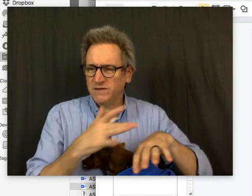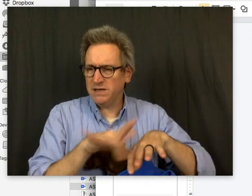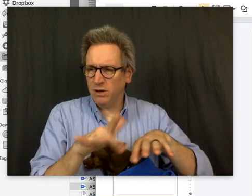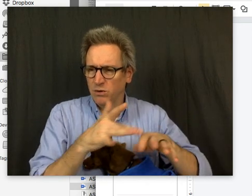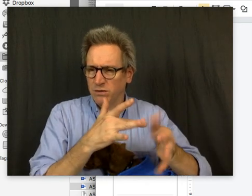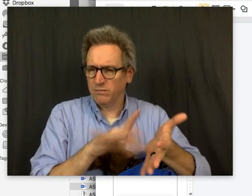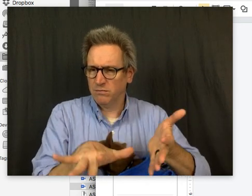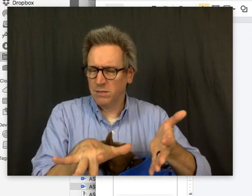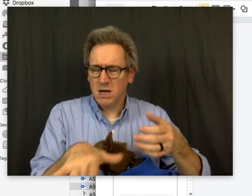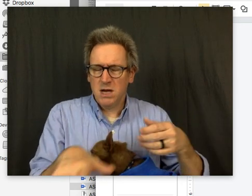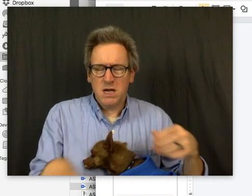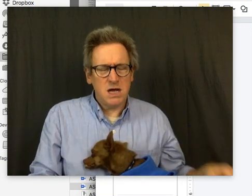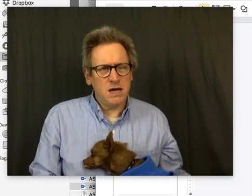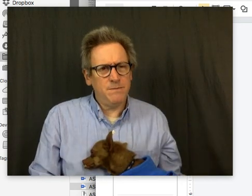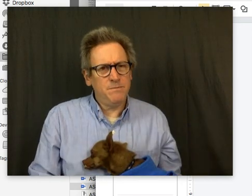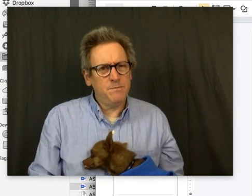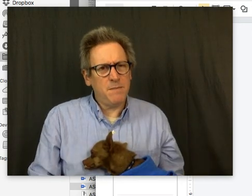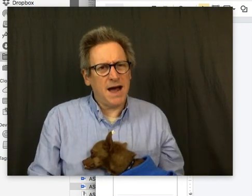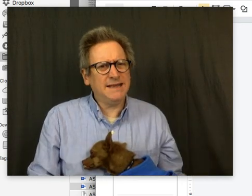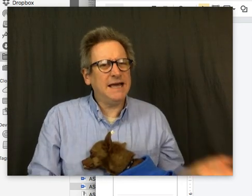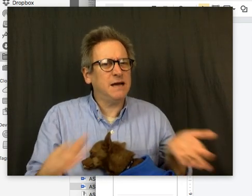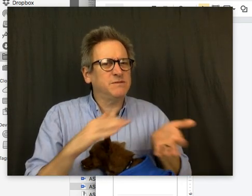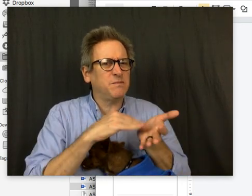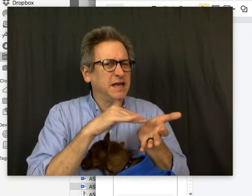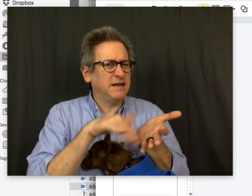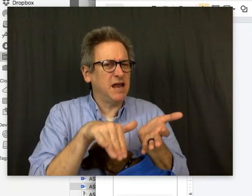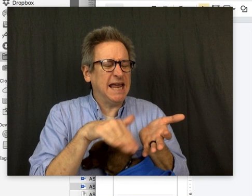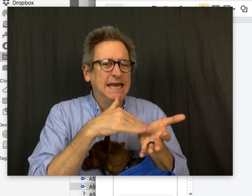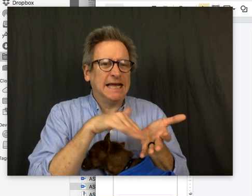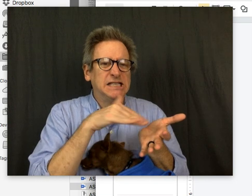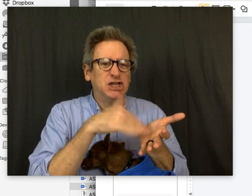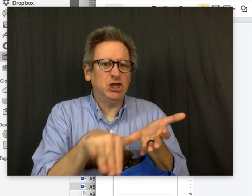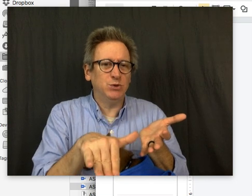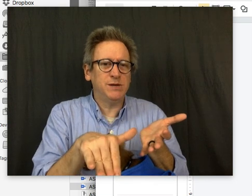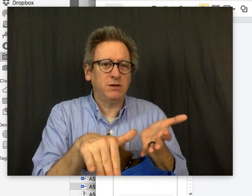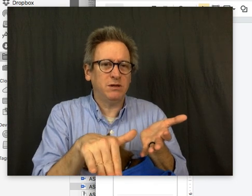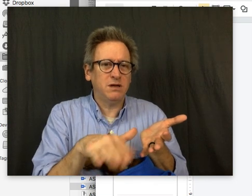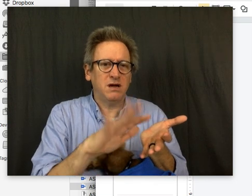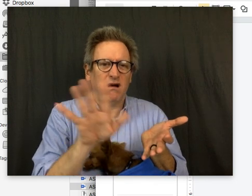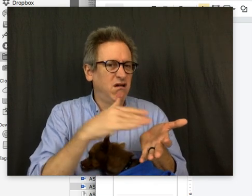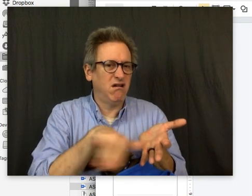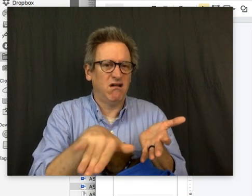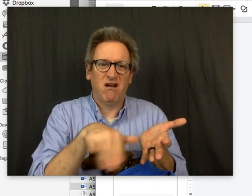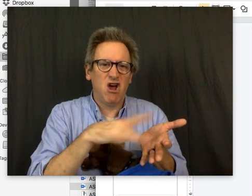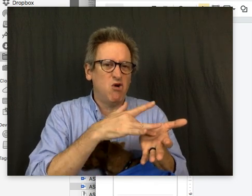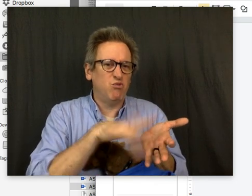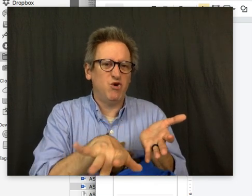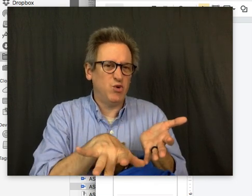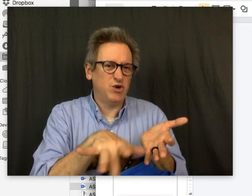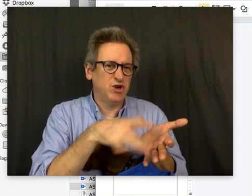Well, I've seen both. I think it comes from like inexcusable.